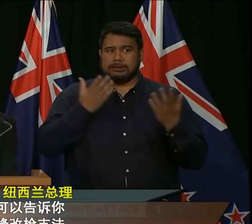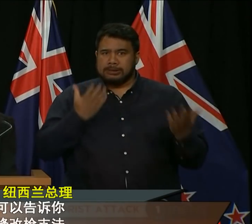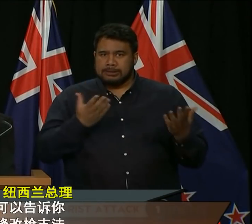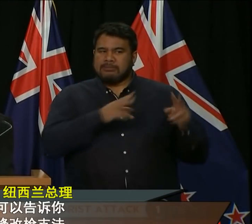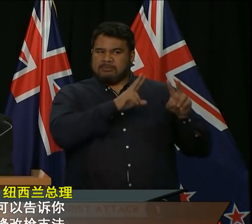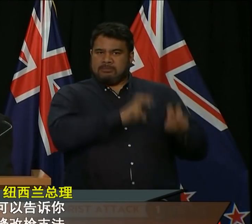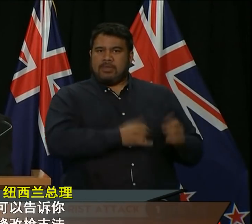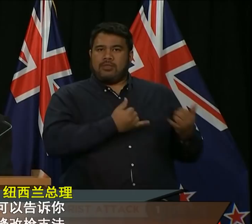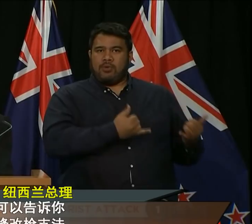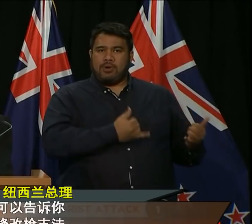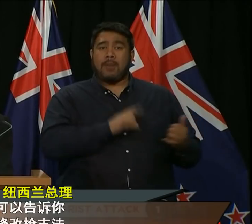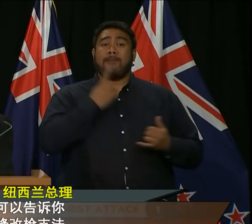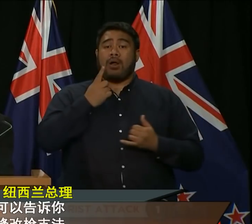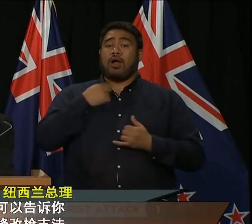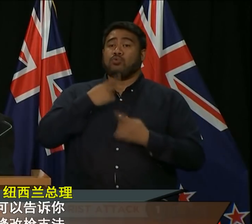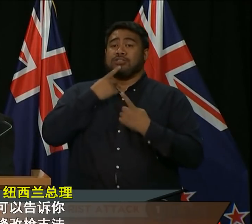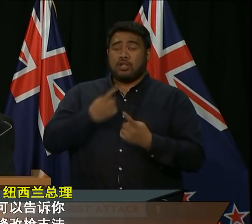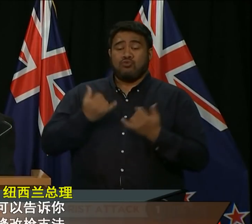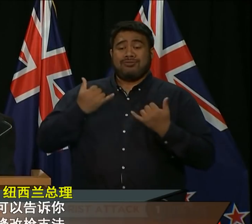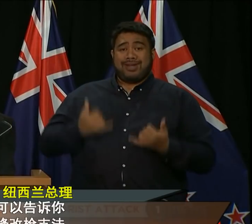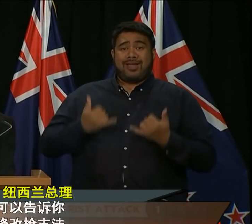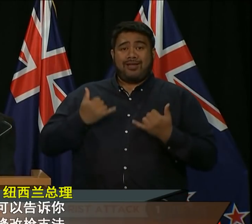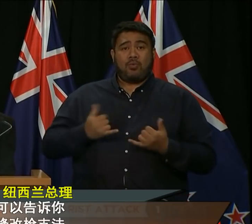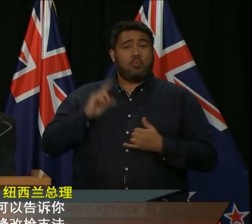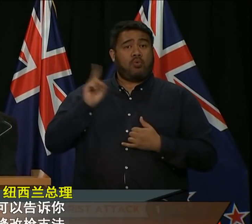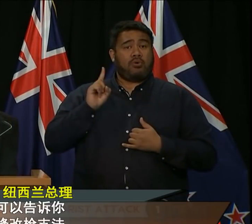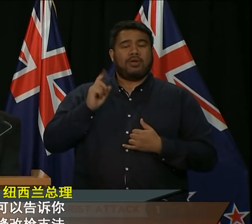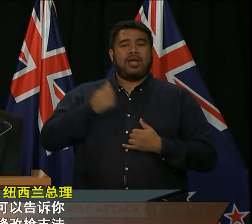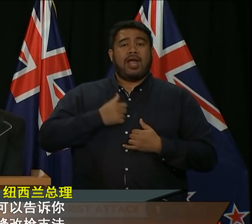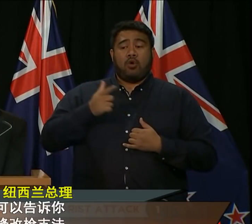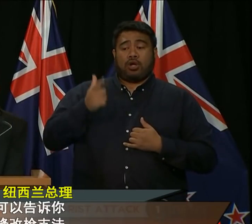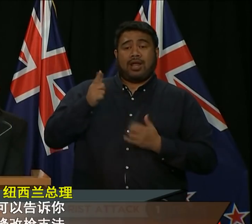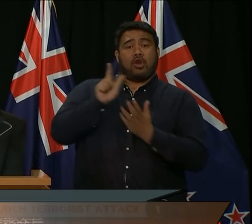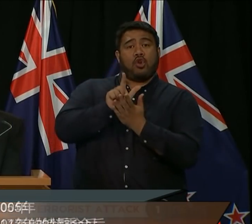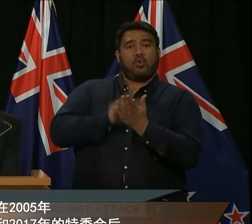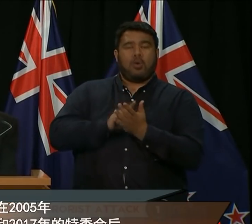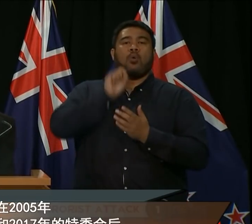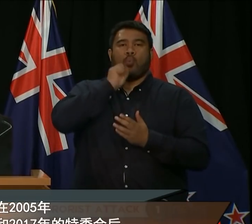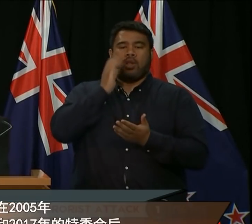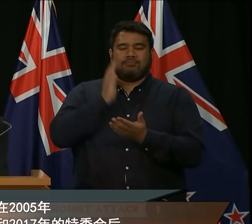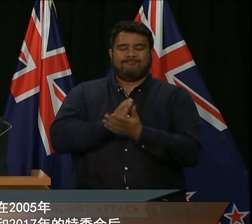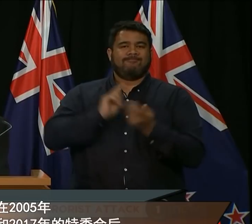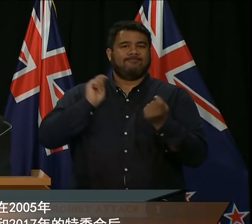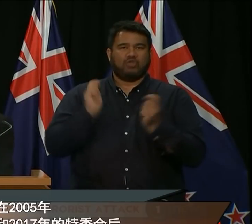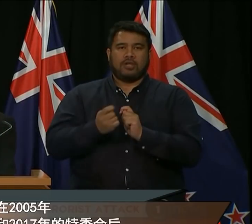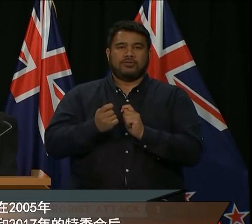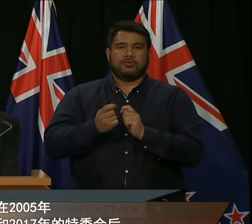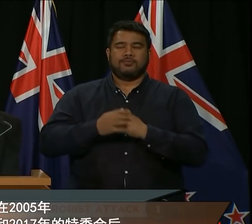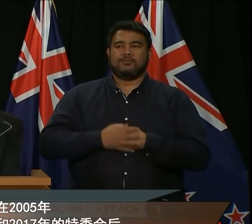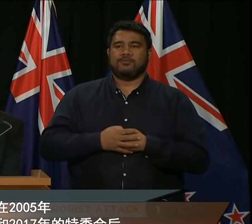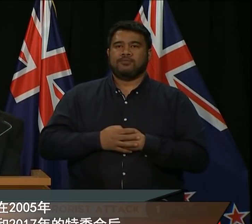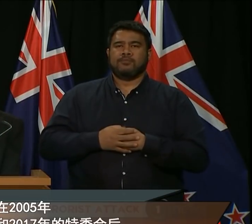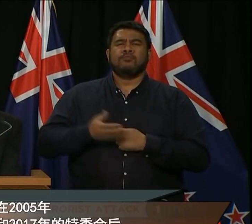thing right now. Our gun laws will changeThere have been attempts to change our laws